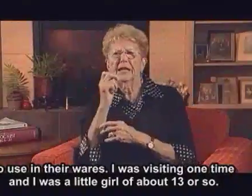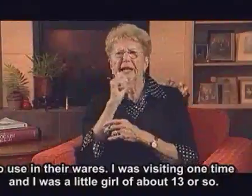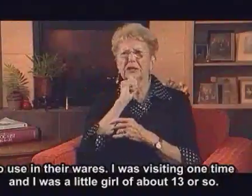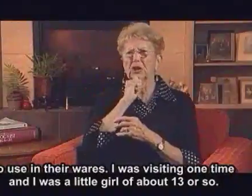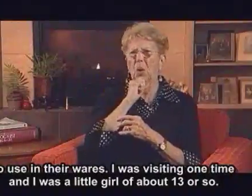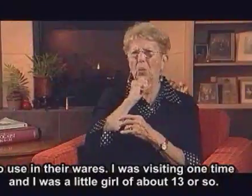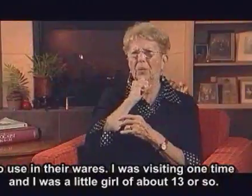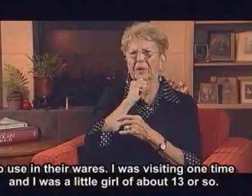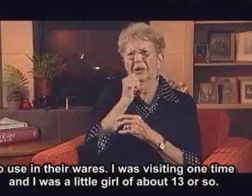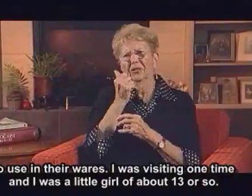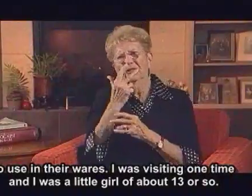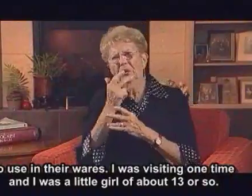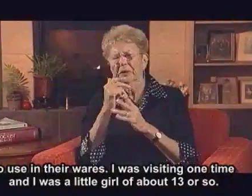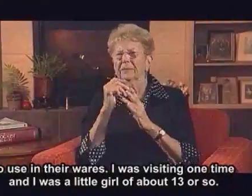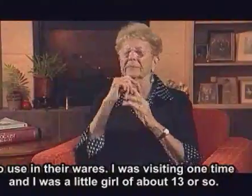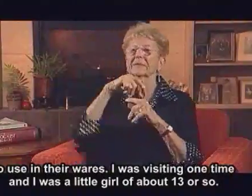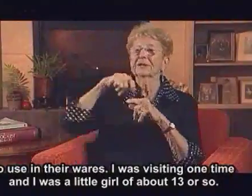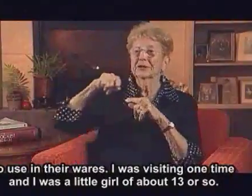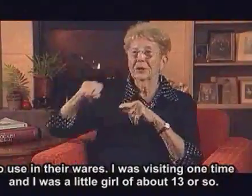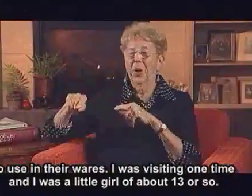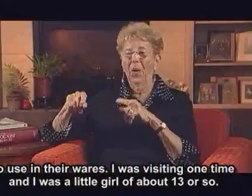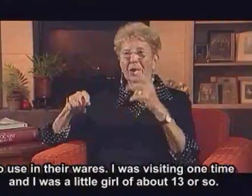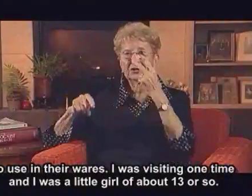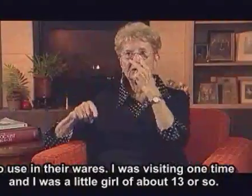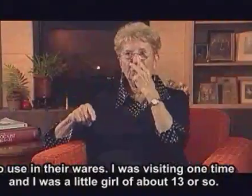and I was a little girl of about 13 or so.